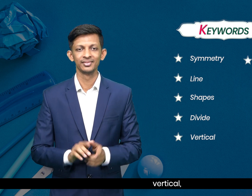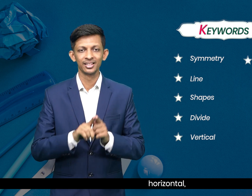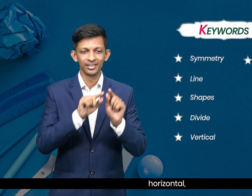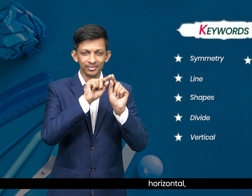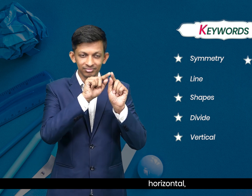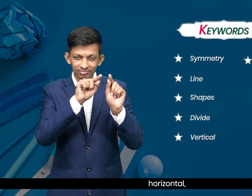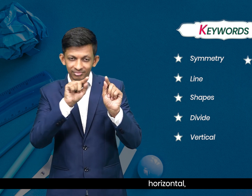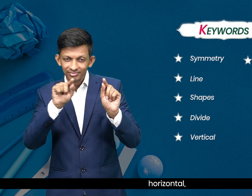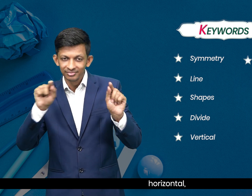horizontal,